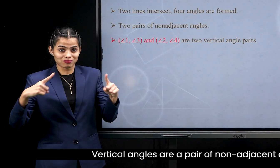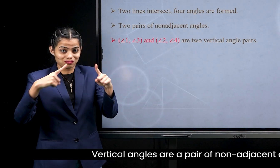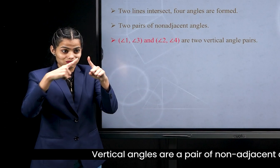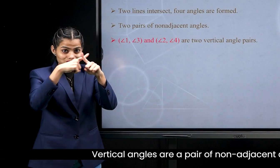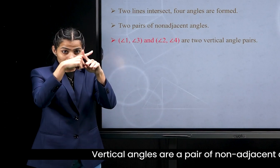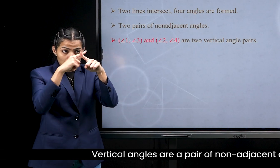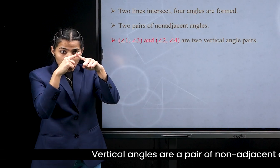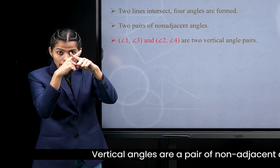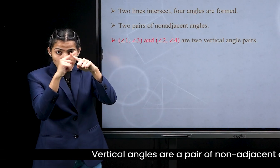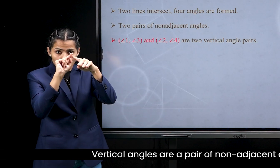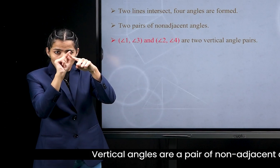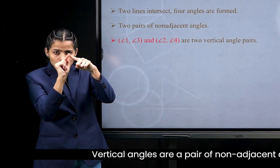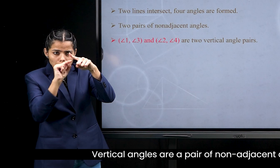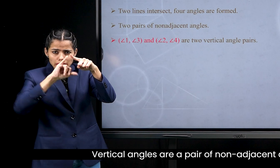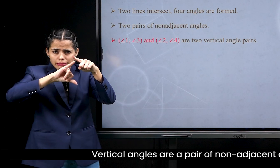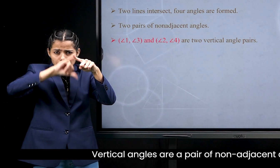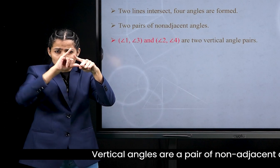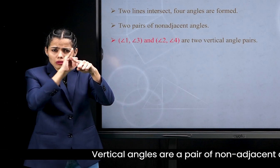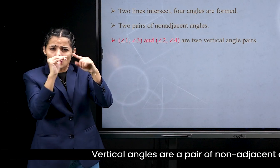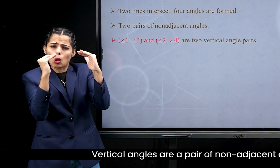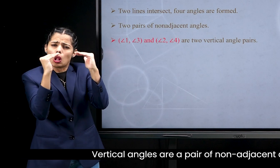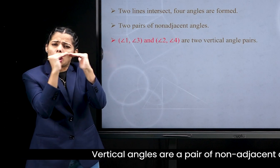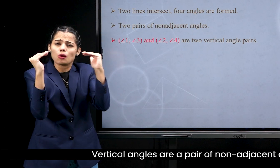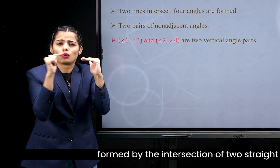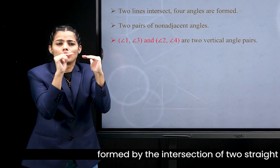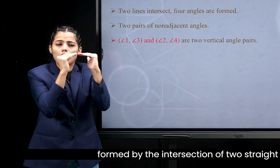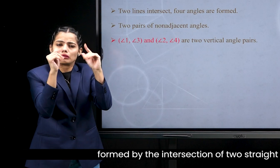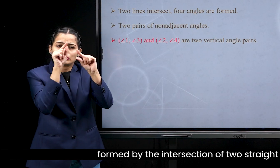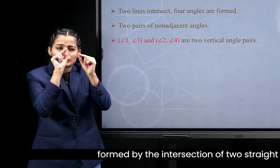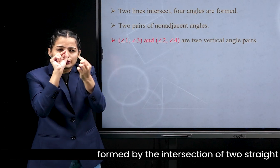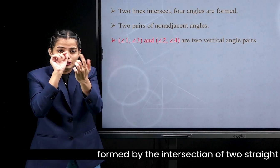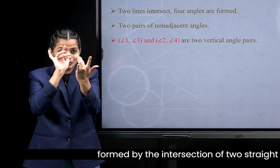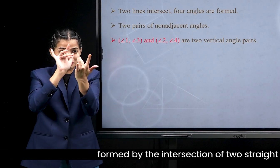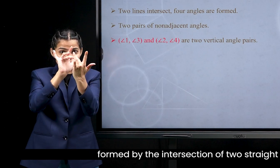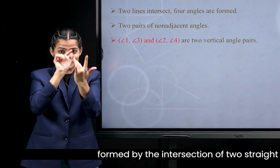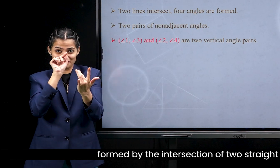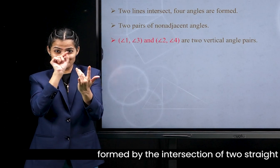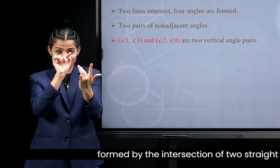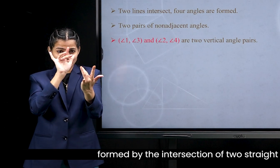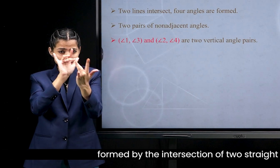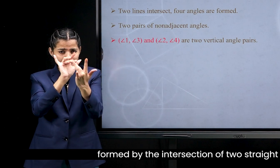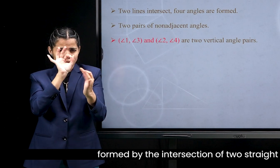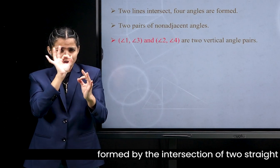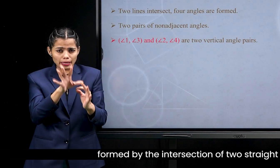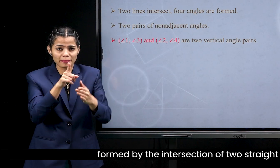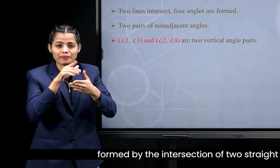Vertical angles are a pair of non-adjacent angles formed by the intersection of two straight lines.